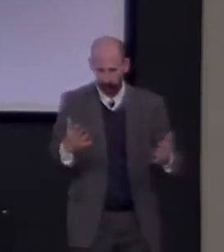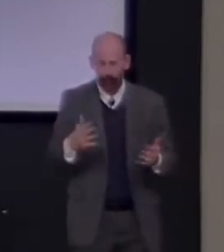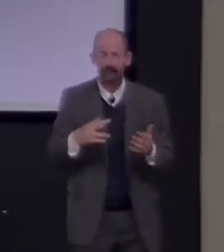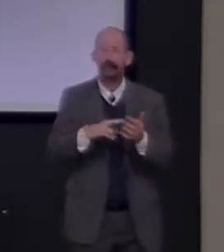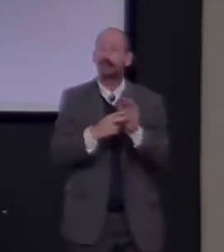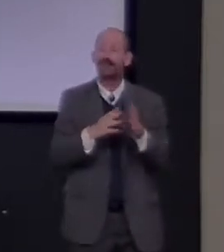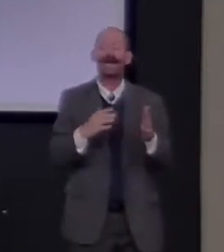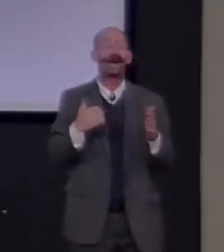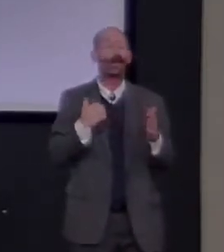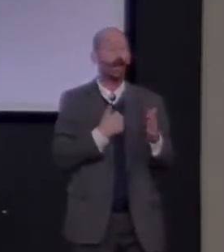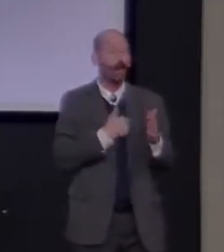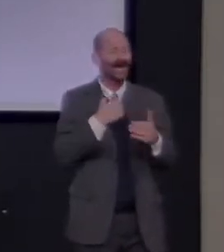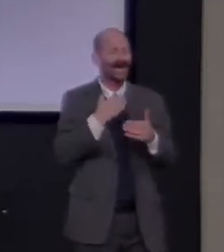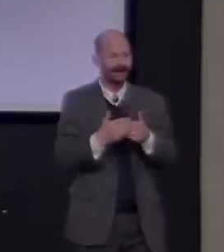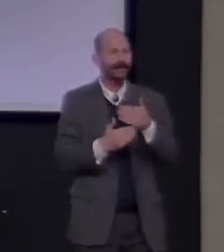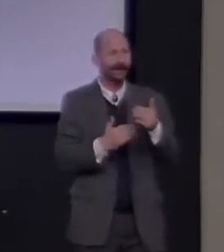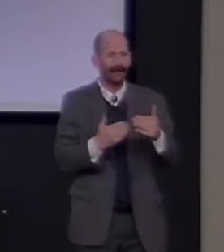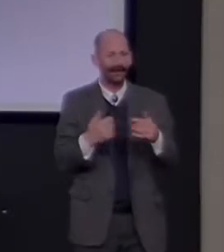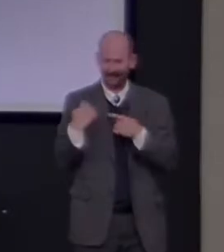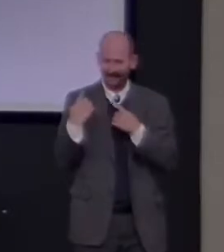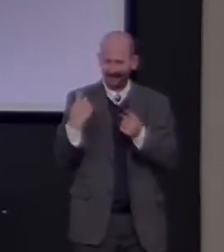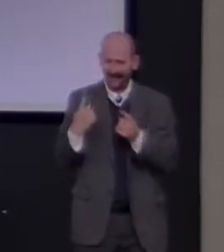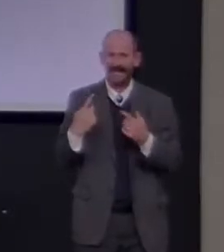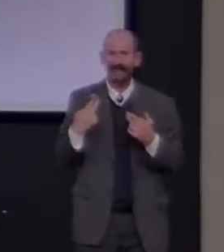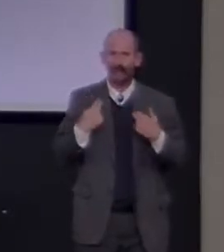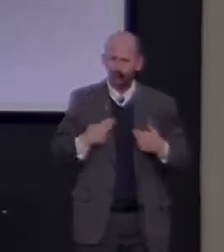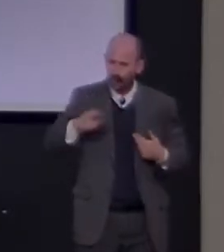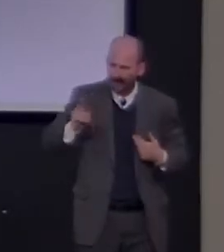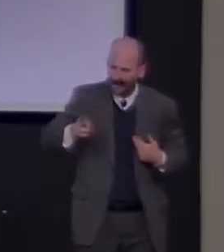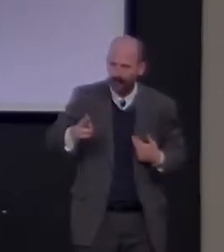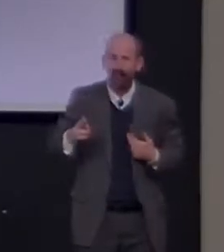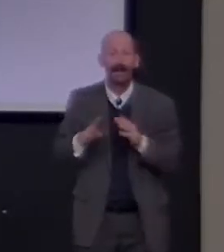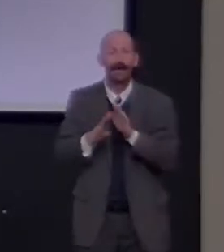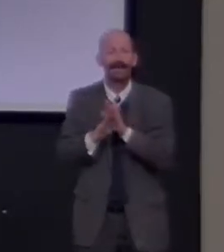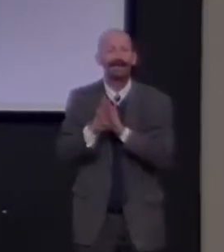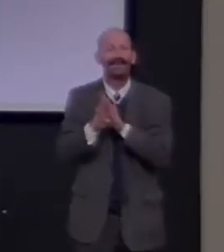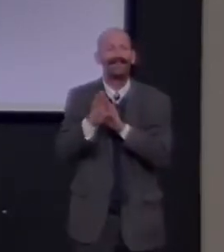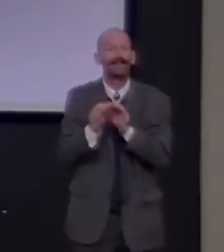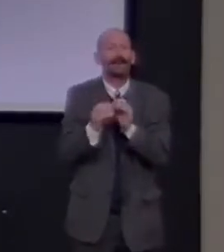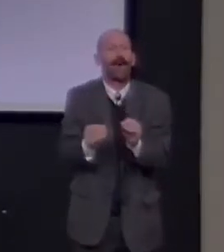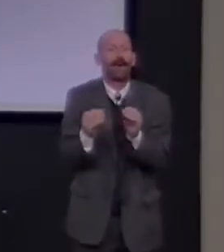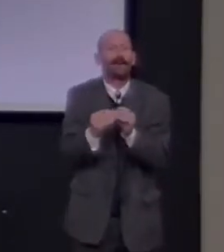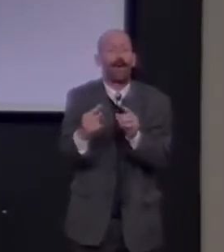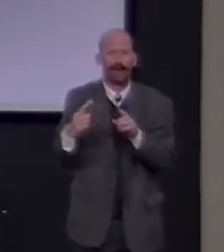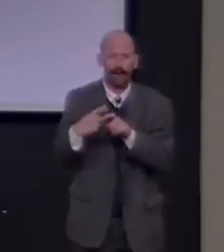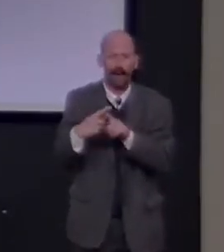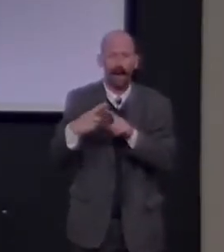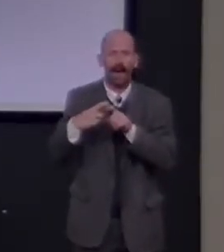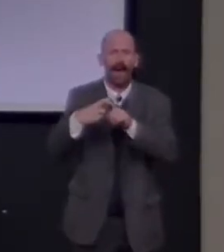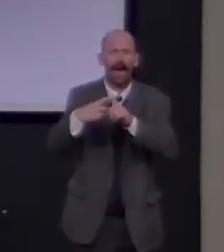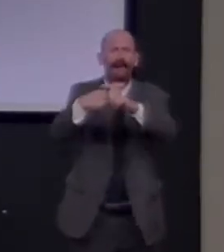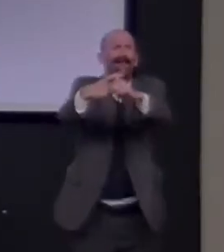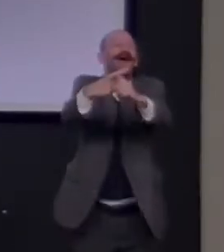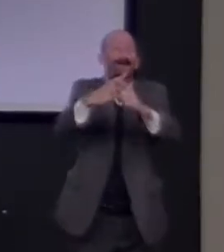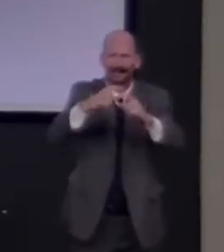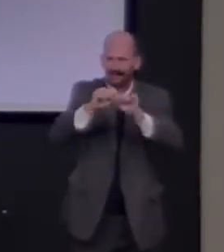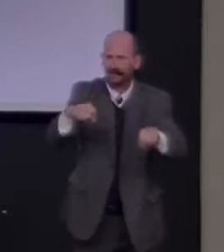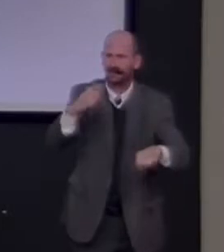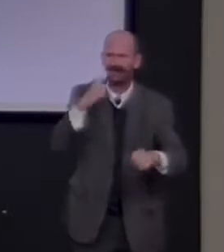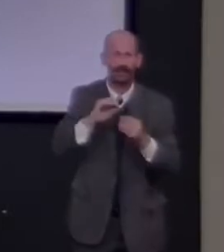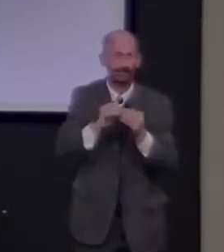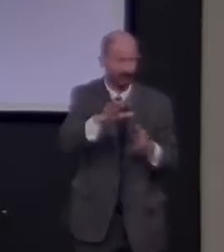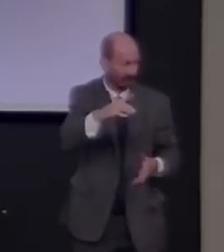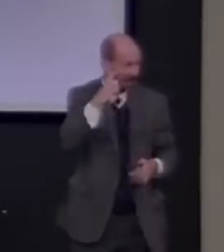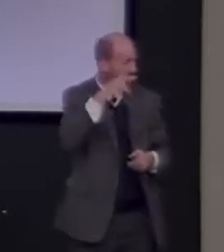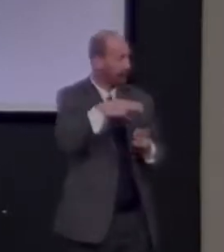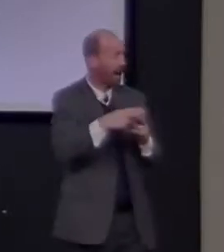complex symbolic representations of number. If you think about it, the Arabic numerals that we use, that are